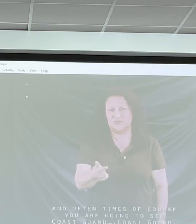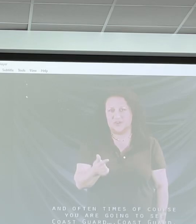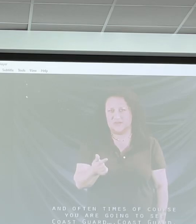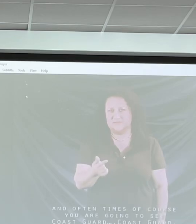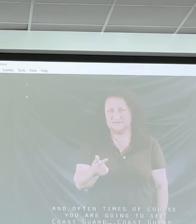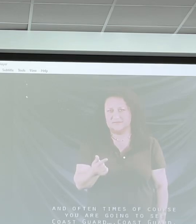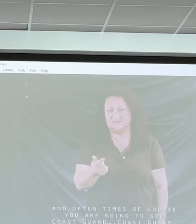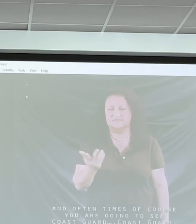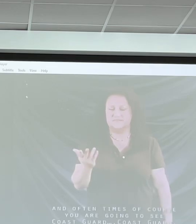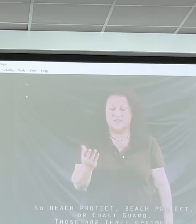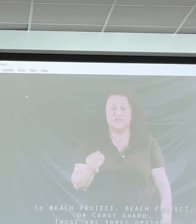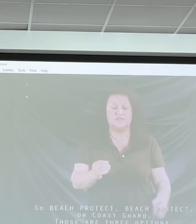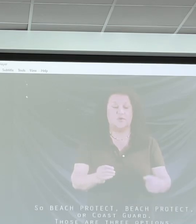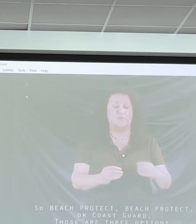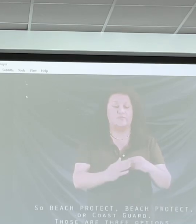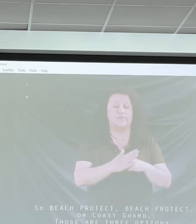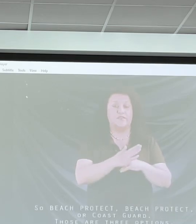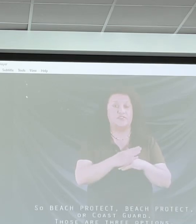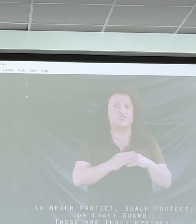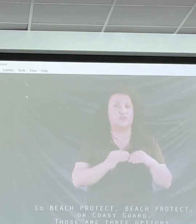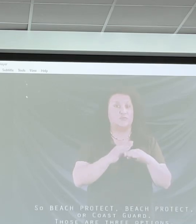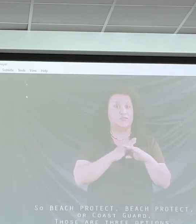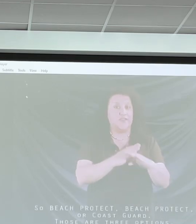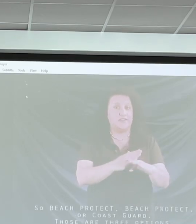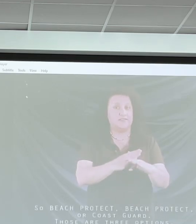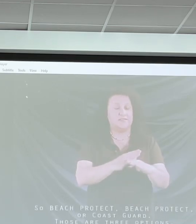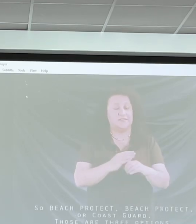Guard. So Beach Protect,